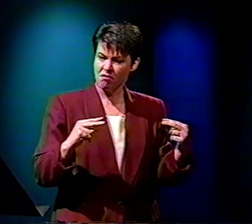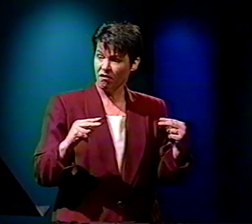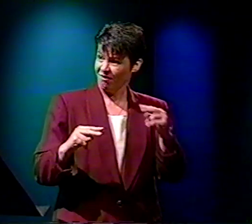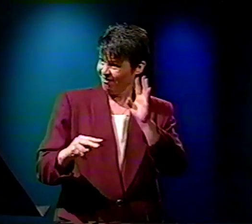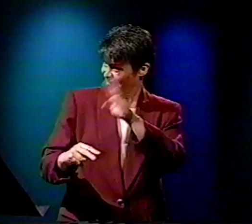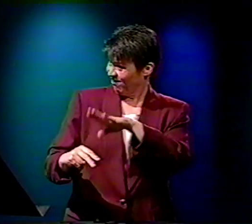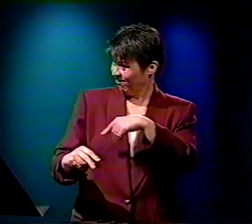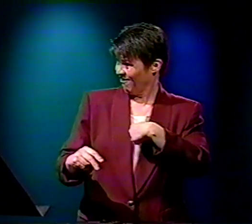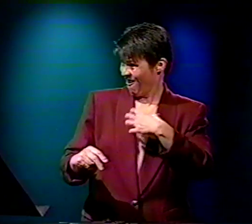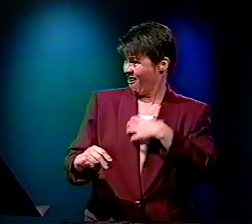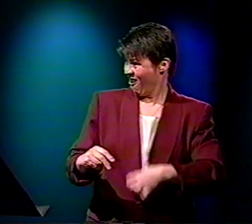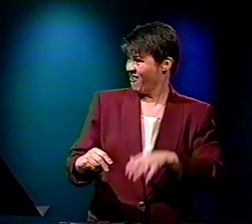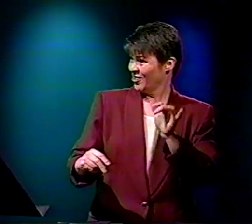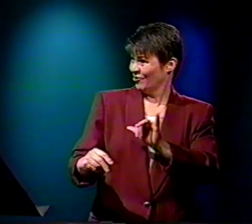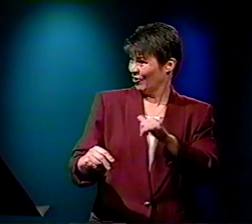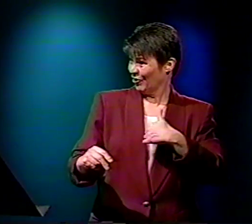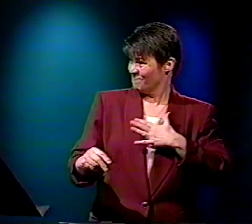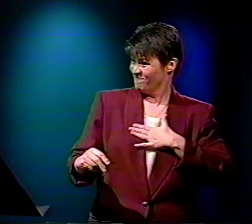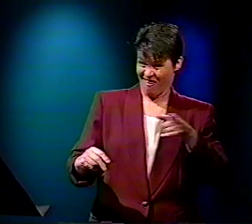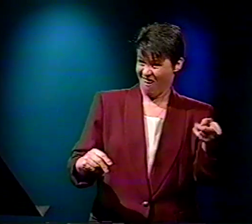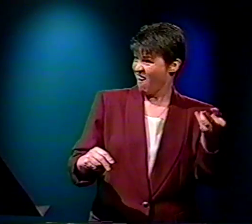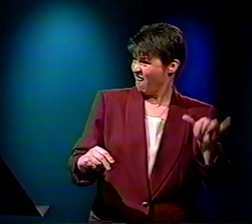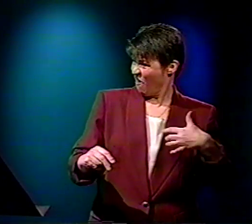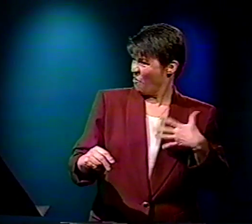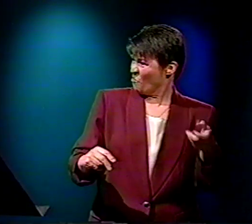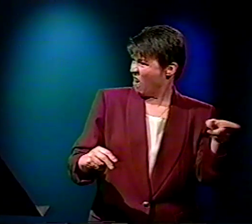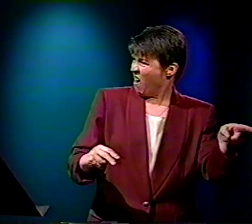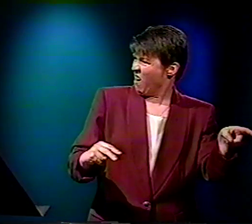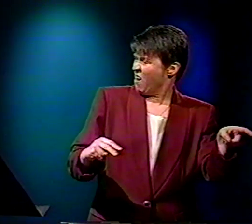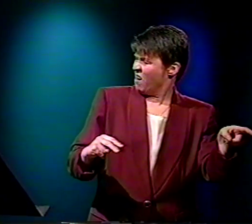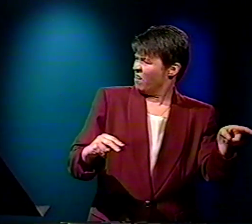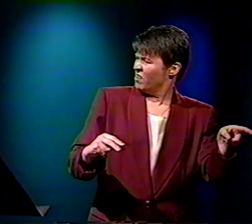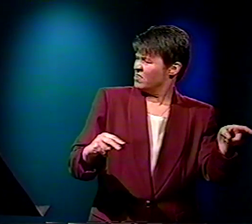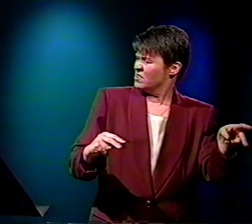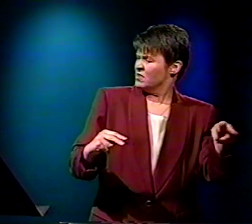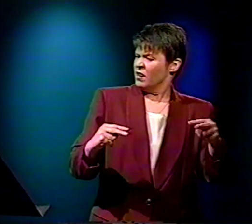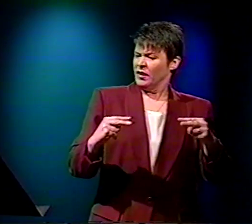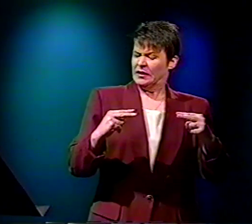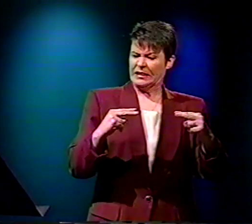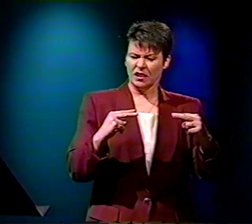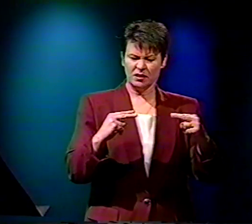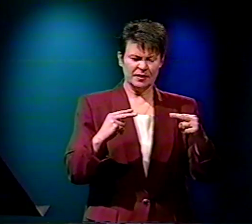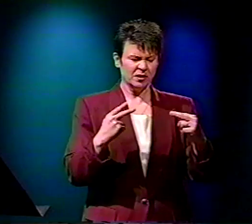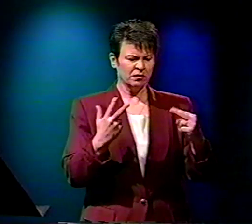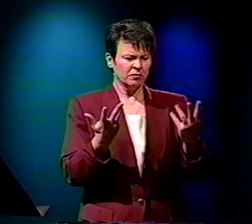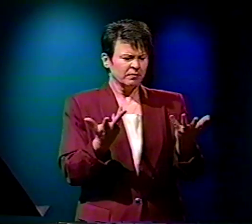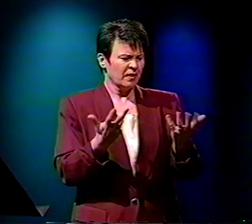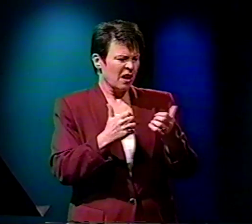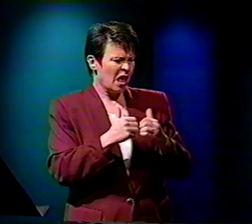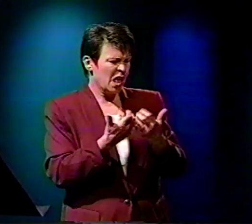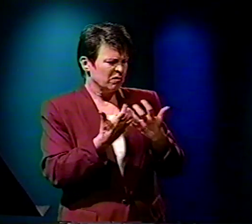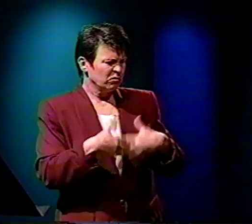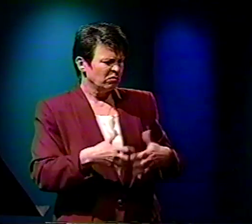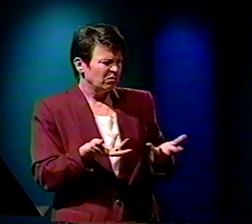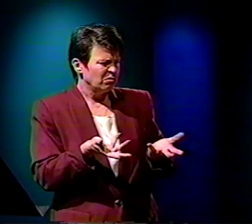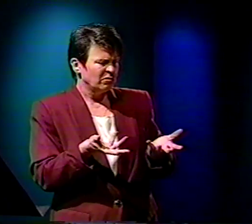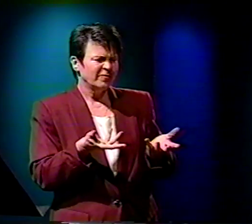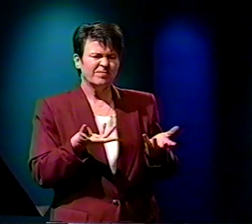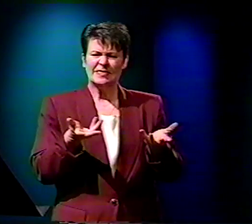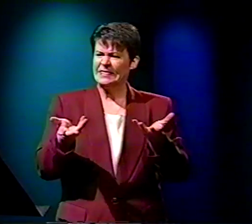mean, the hay is there. I need to eat it." And the other mule said, "Well, I'm hungry too. There's my pile of hay and I want to eat it too." And as they looked at each other, they thought, "We need to